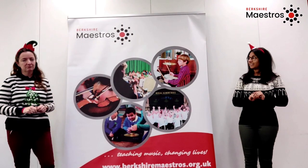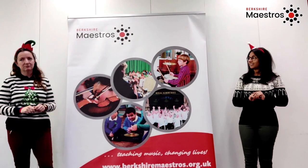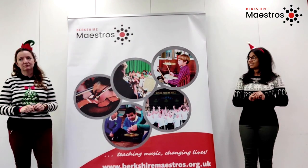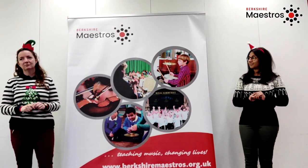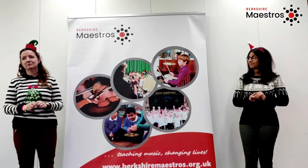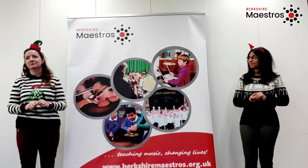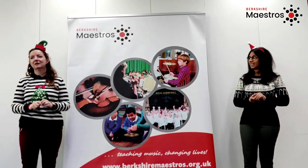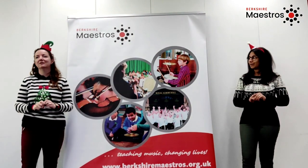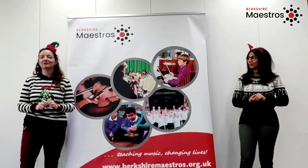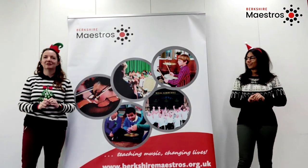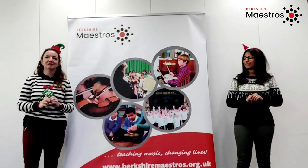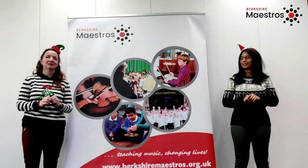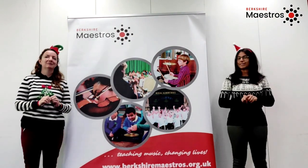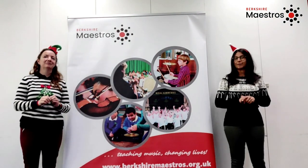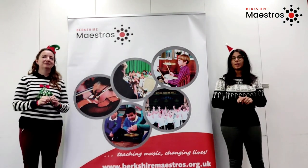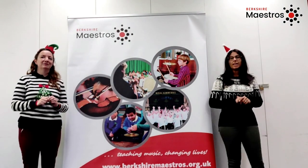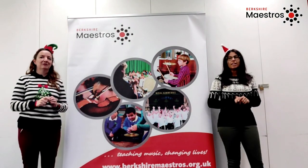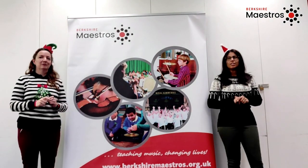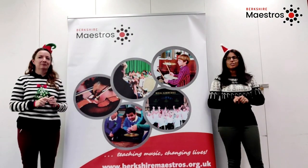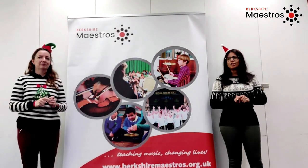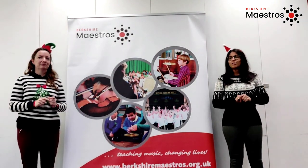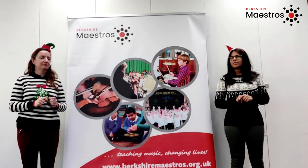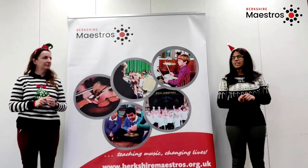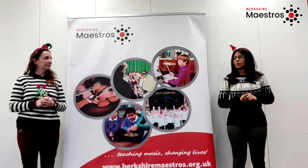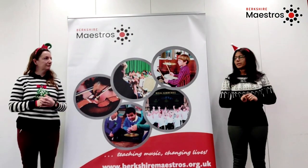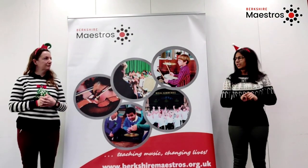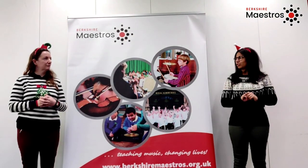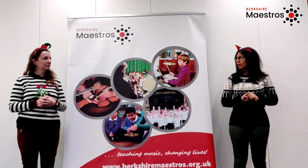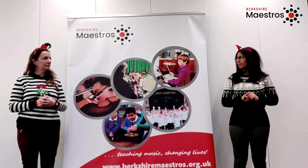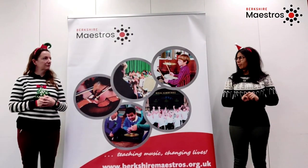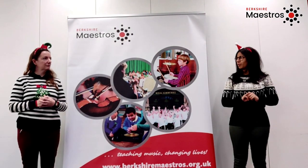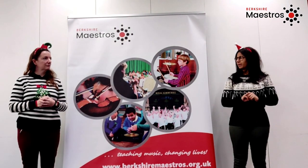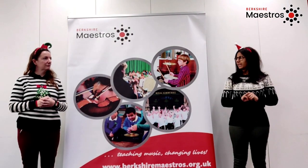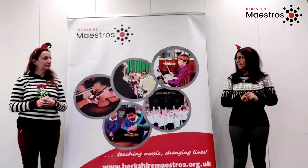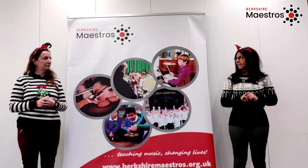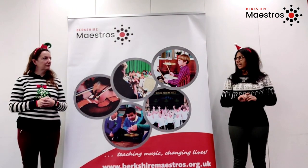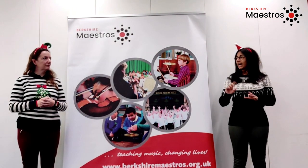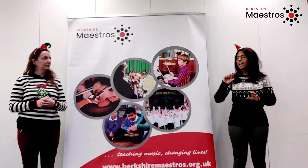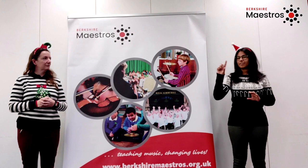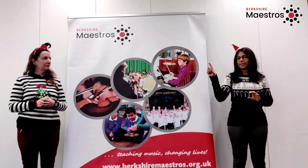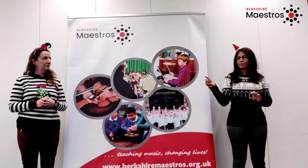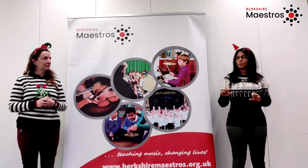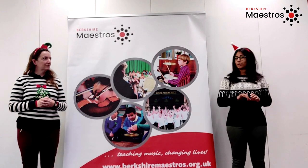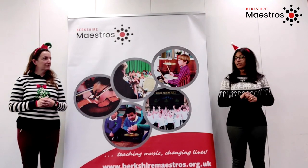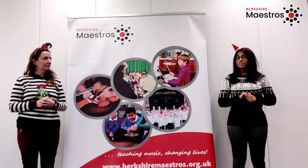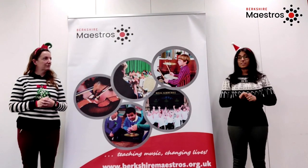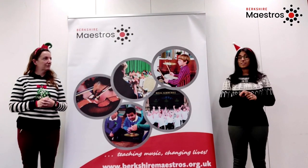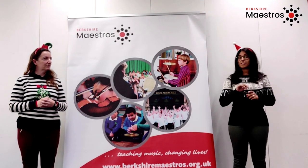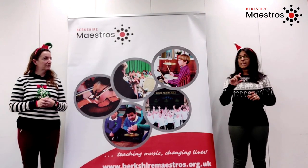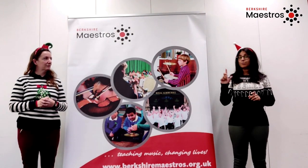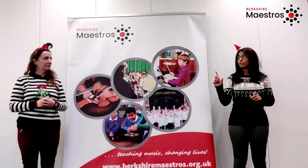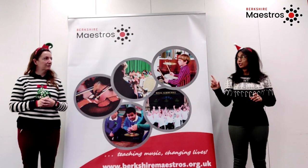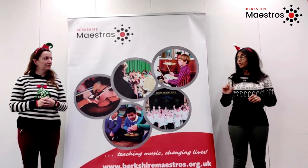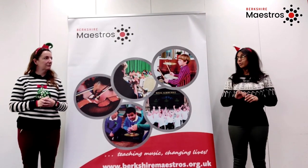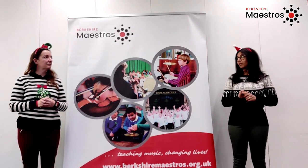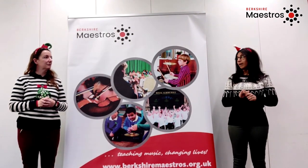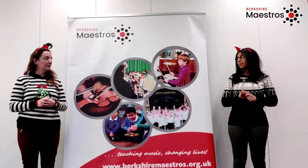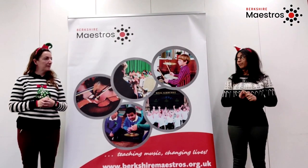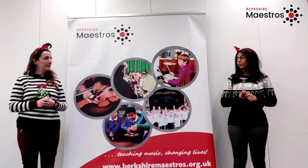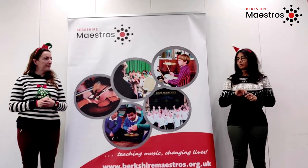end. Absolutely. Do you think we can try it from the beginning and add that new bit on? It's the same tune that we've had before. We